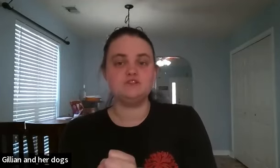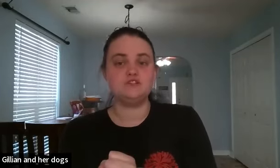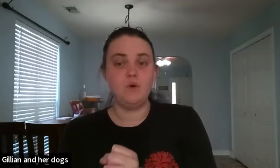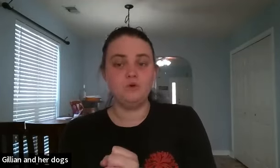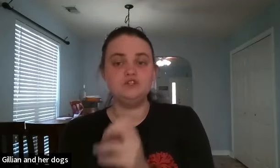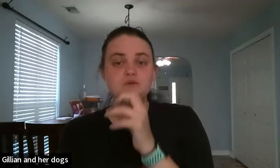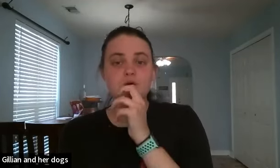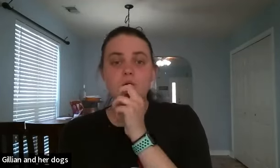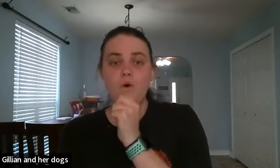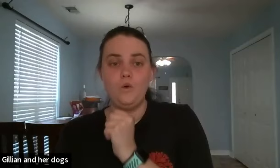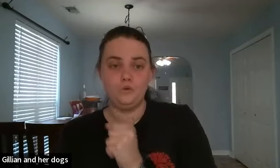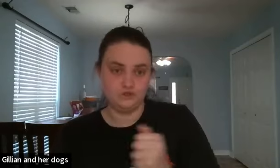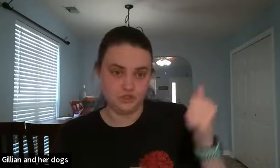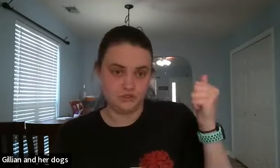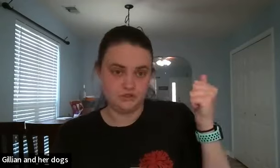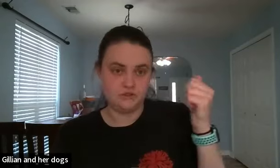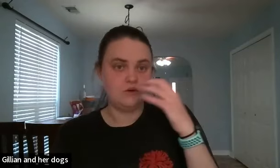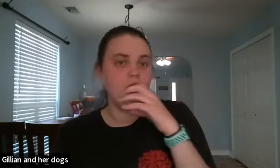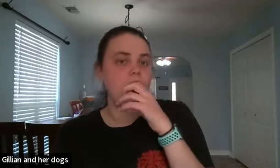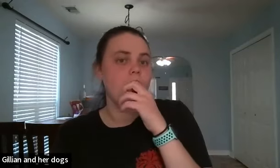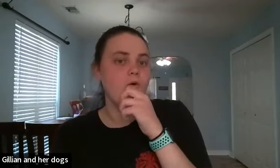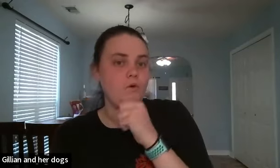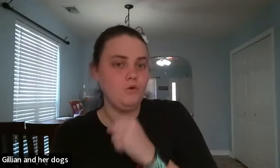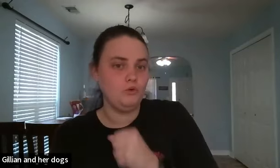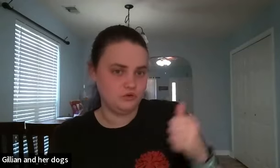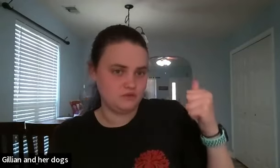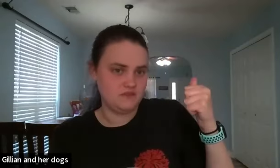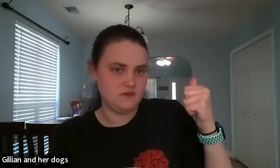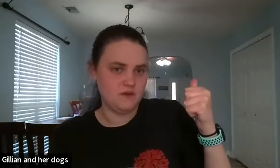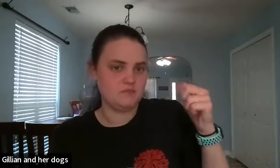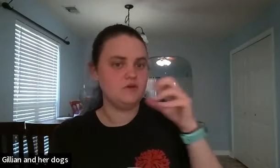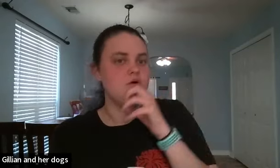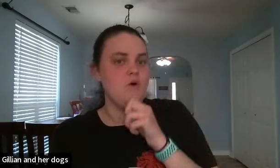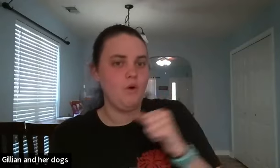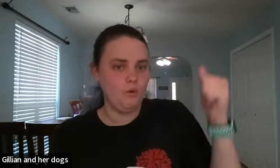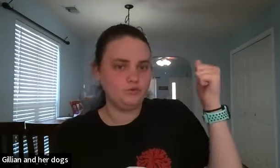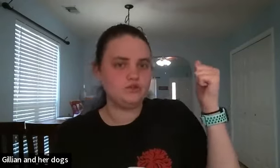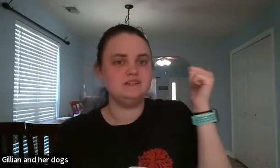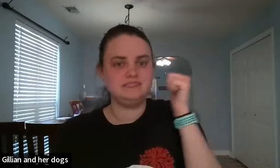to do older, you would go older, older with that thumb up. Older,